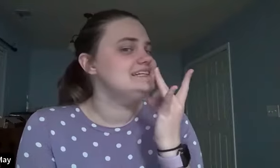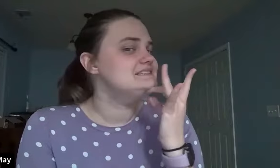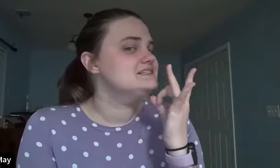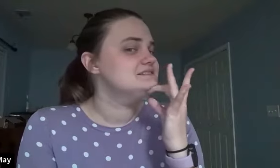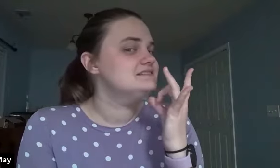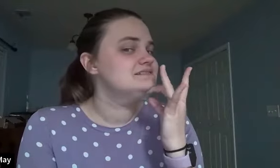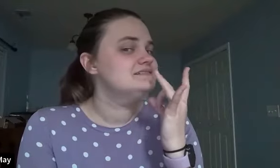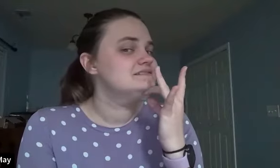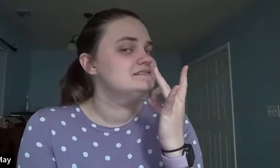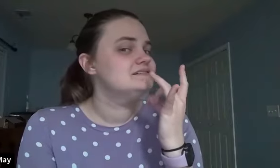light